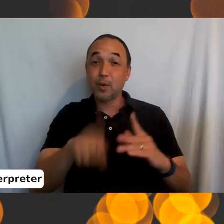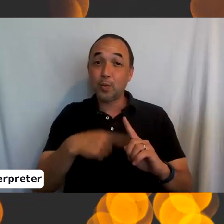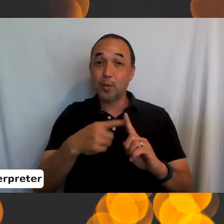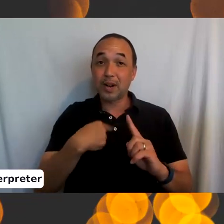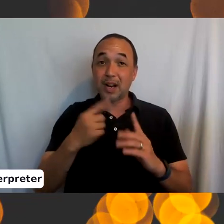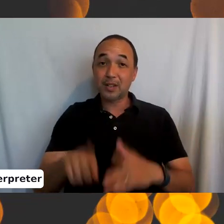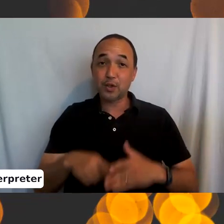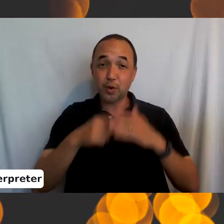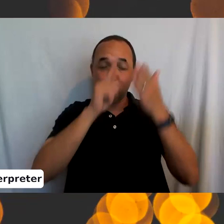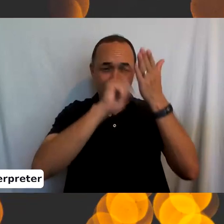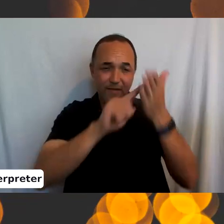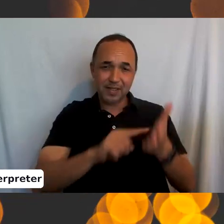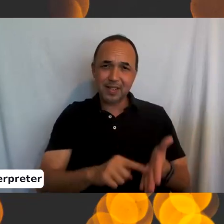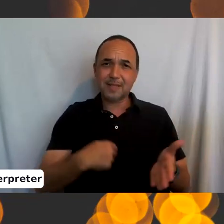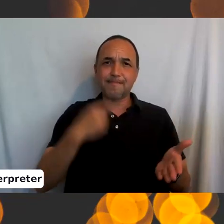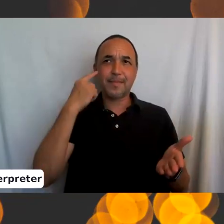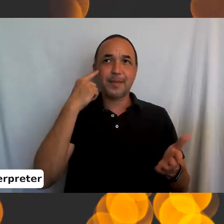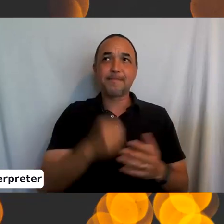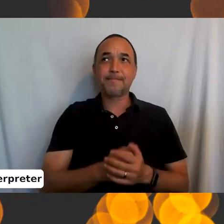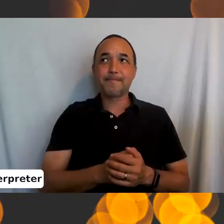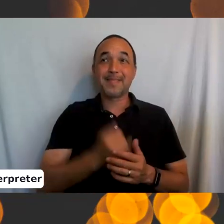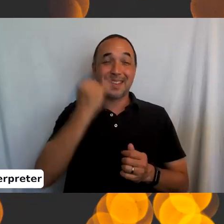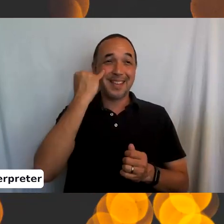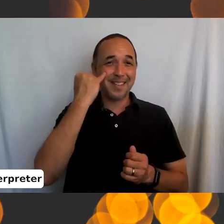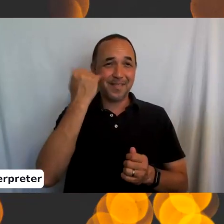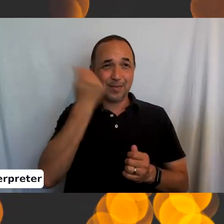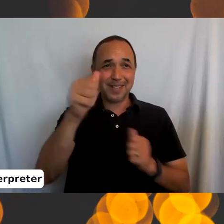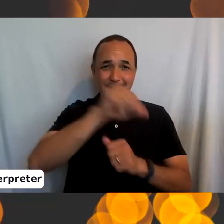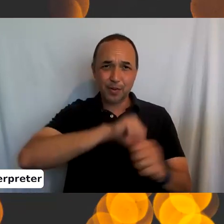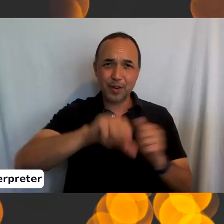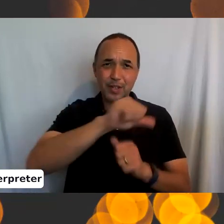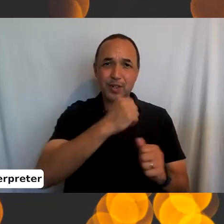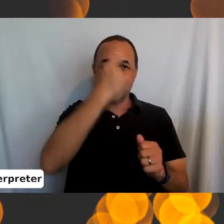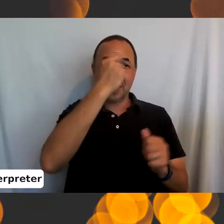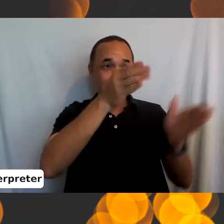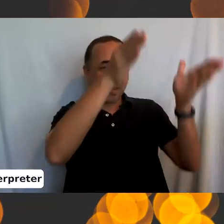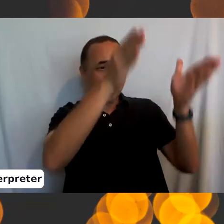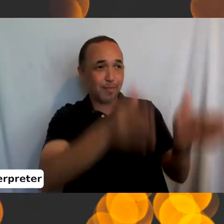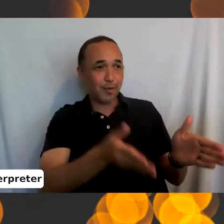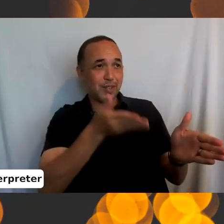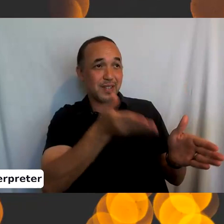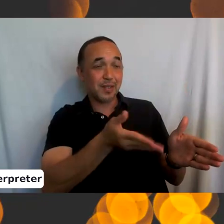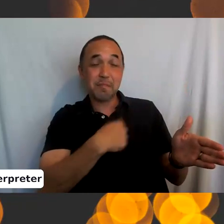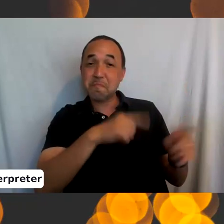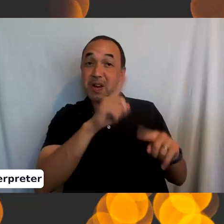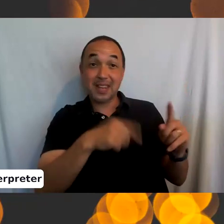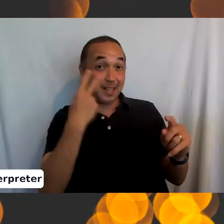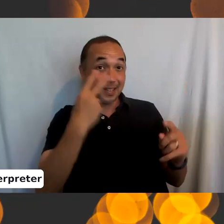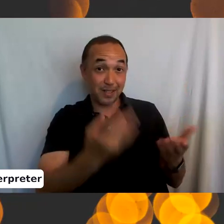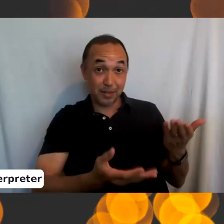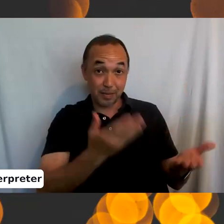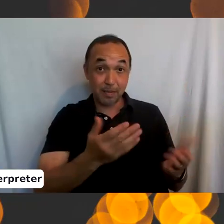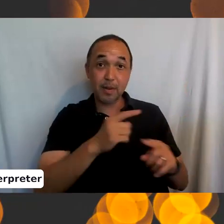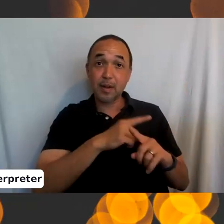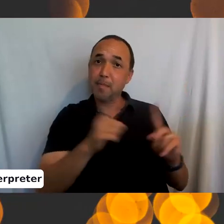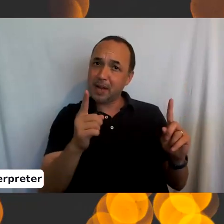I always think of, if I'm getting interaction, I think of basically someone in front of me that I cannot see, and I treat them as